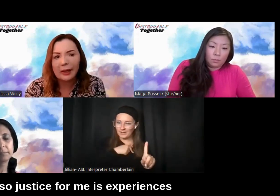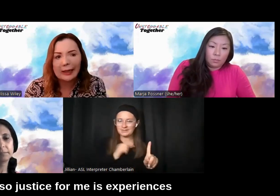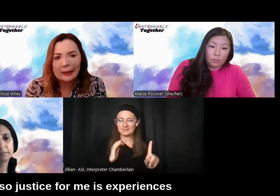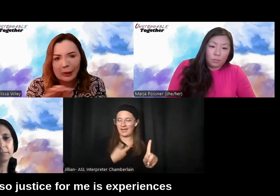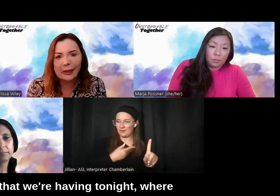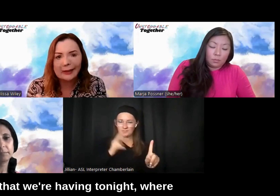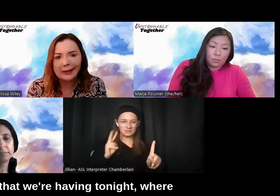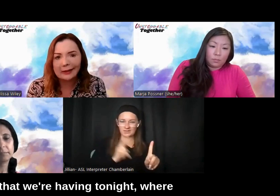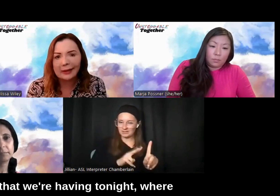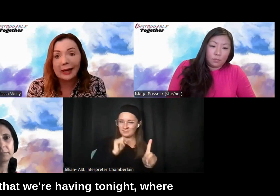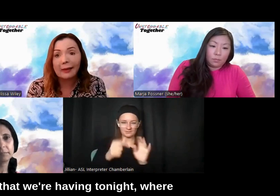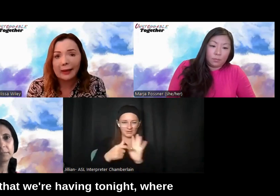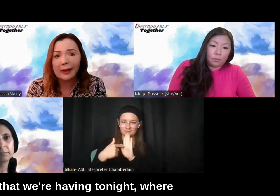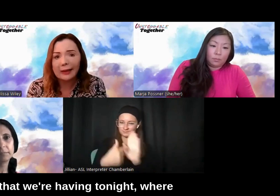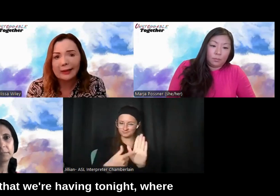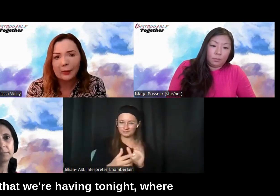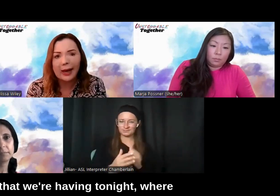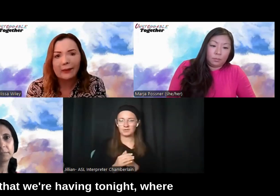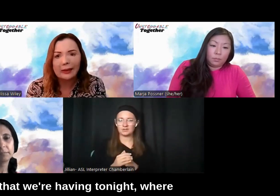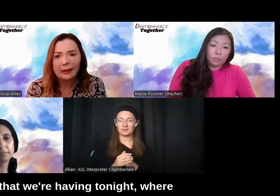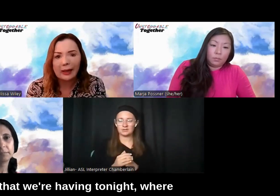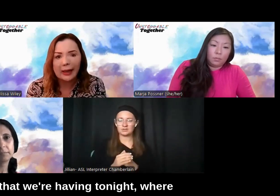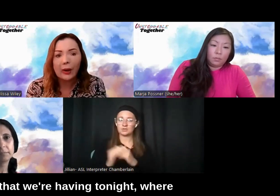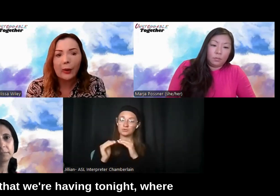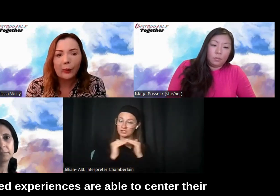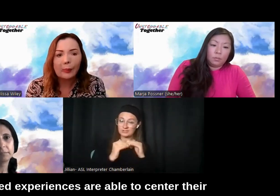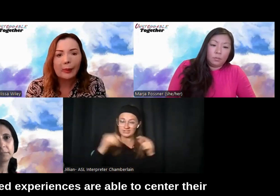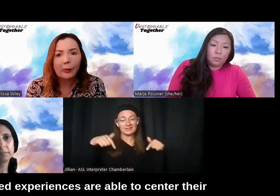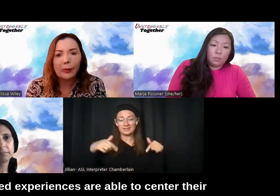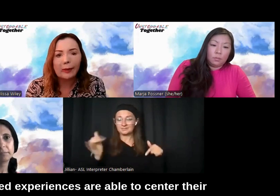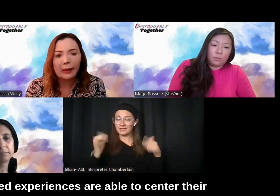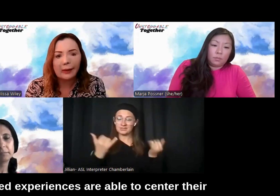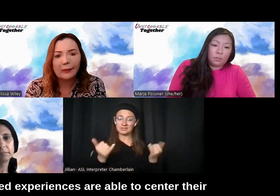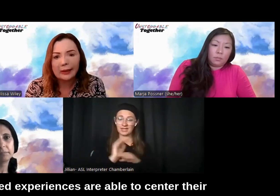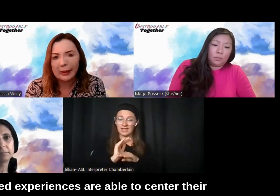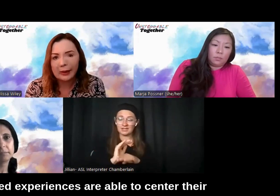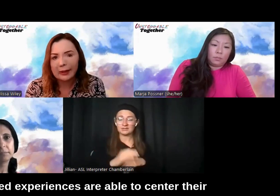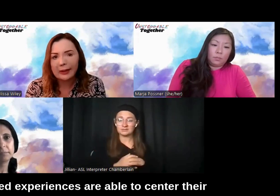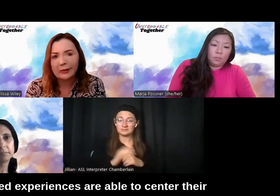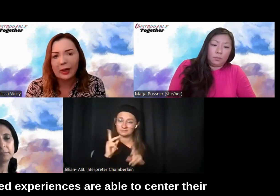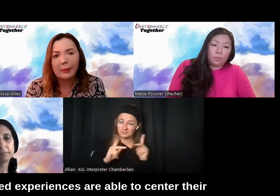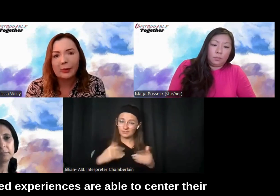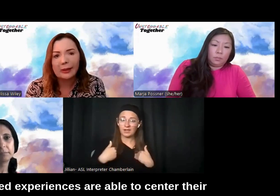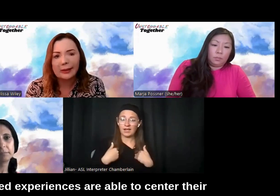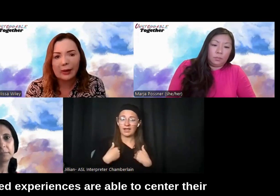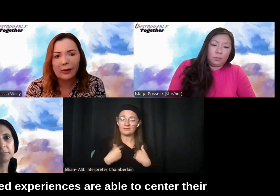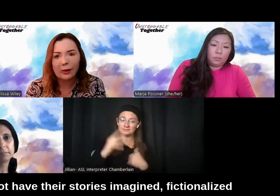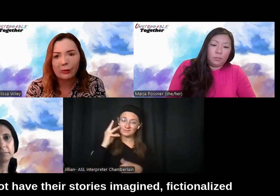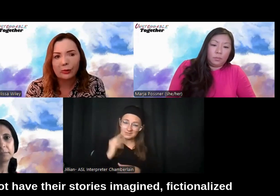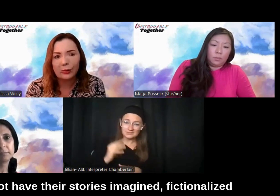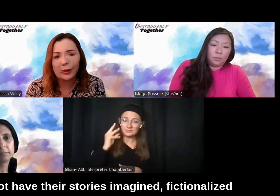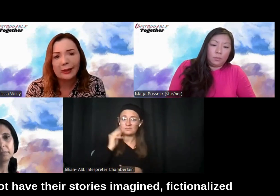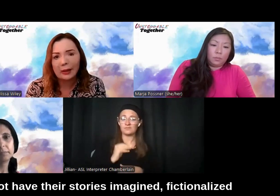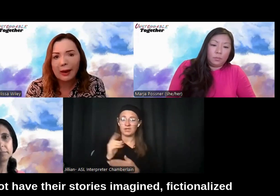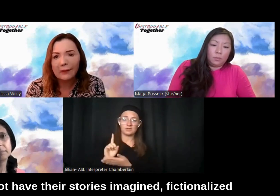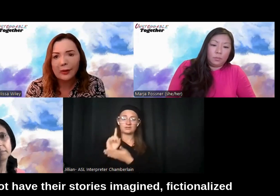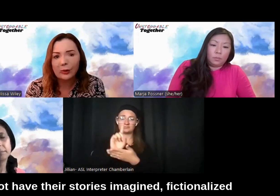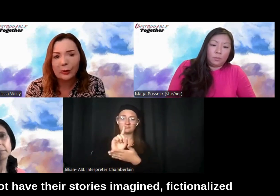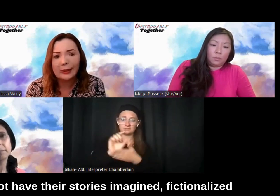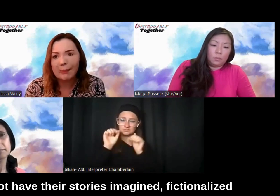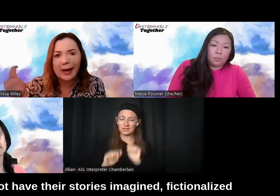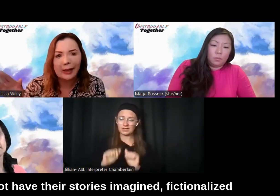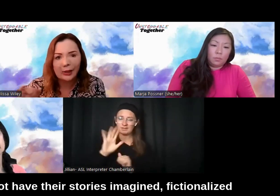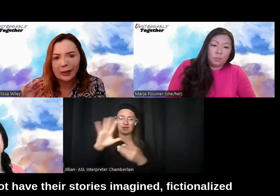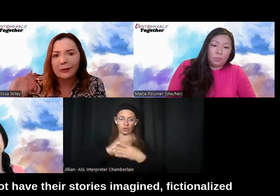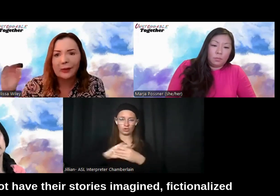is experiences like this that we're having tonight, where people with lived experiences are able to center their own stories and not have their